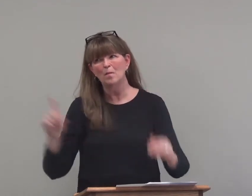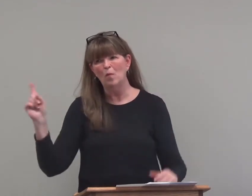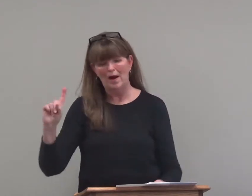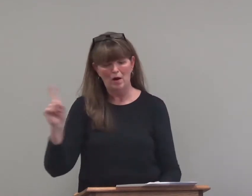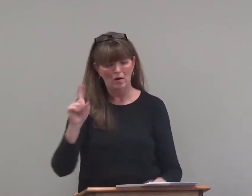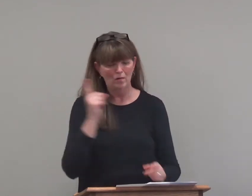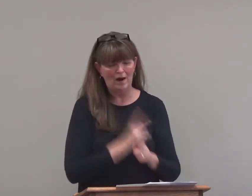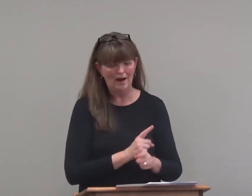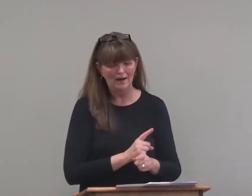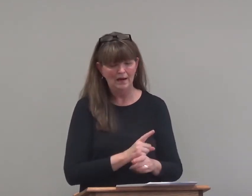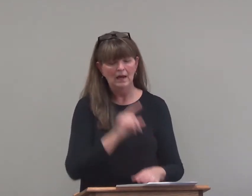working on that somewhere.